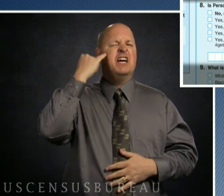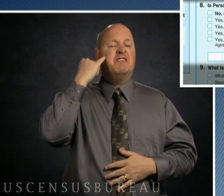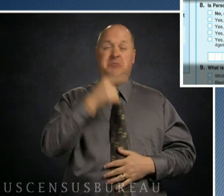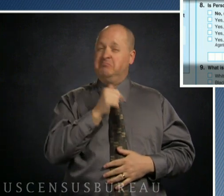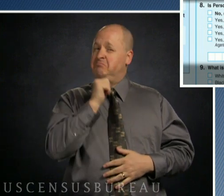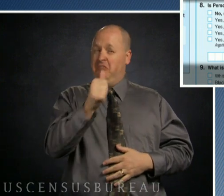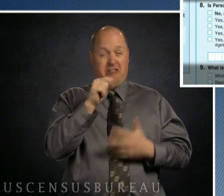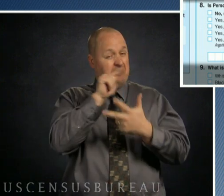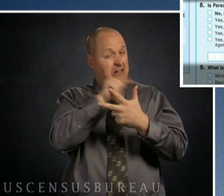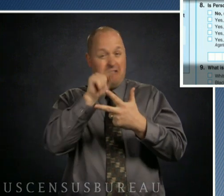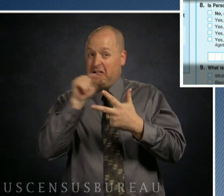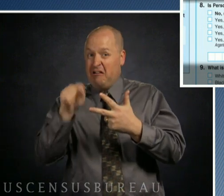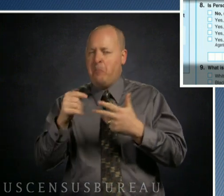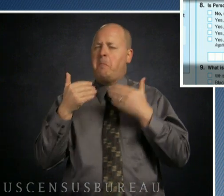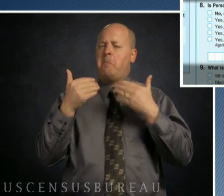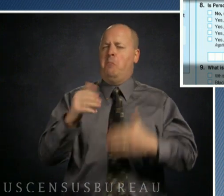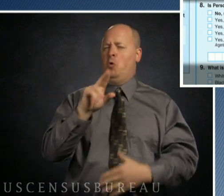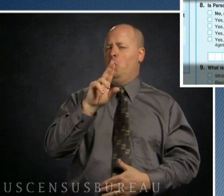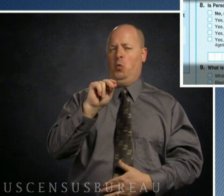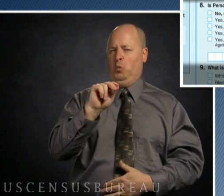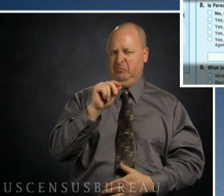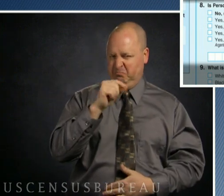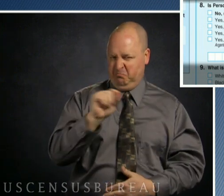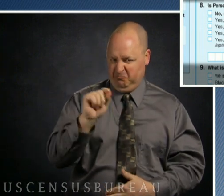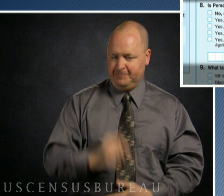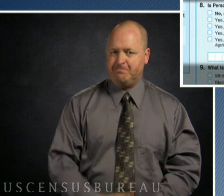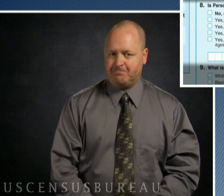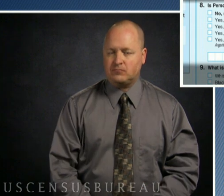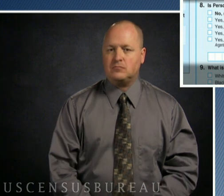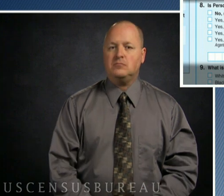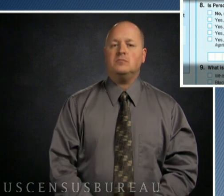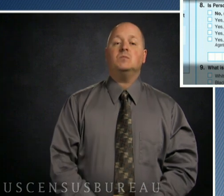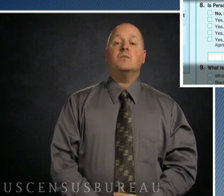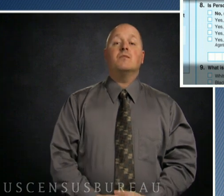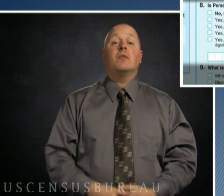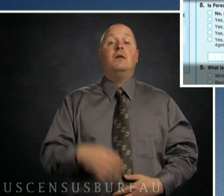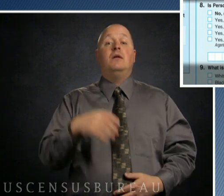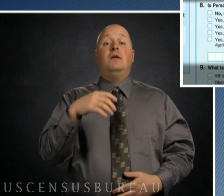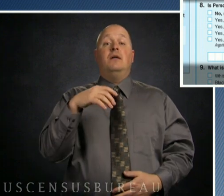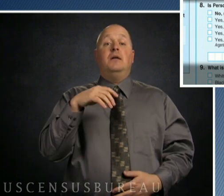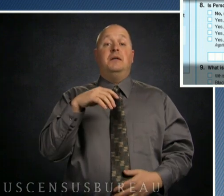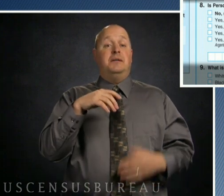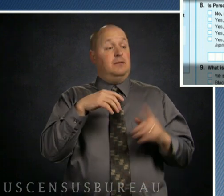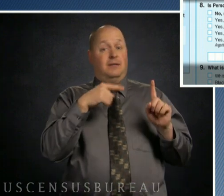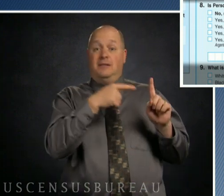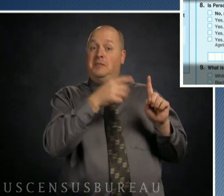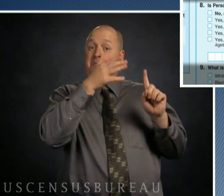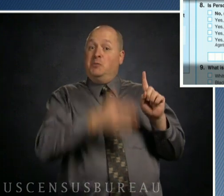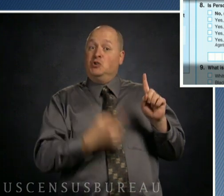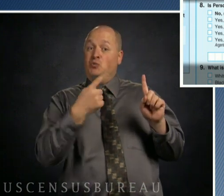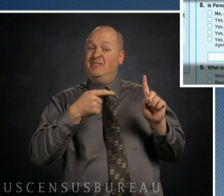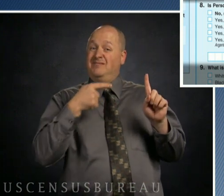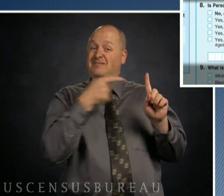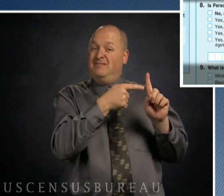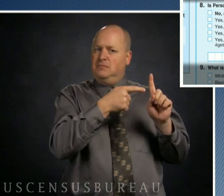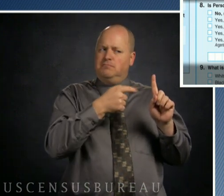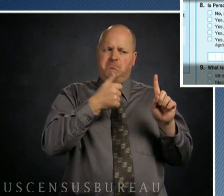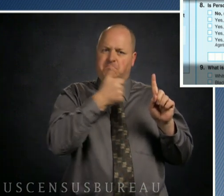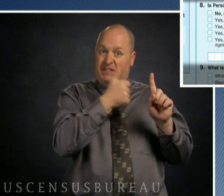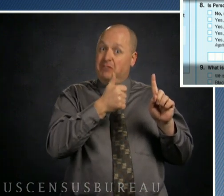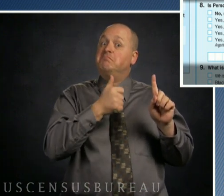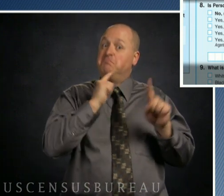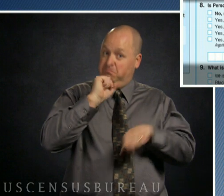Answer no if person 1's not of Hispanic, Latino, or Spanish origin. Otherwise, mark the box